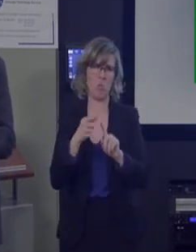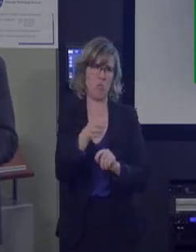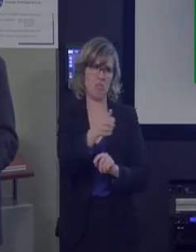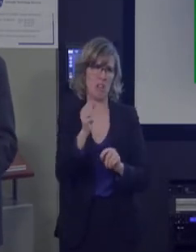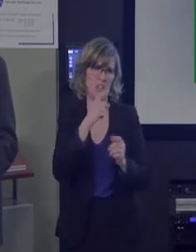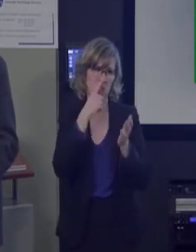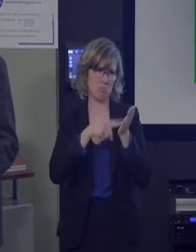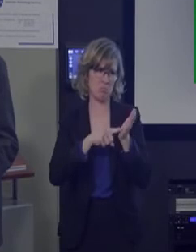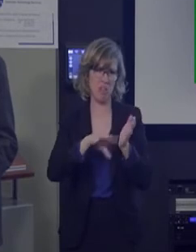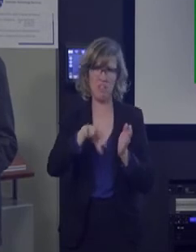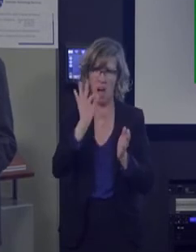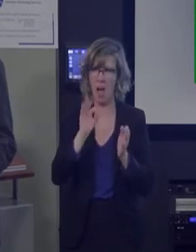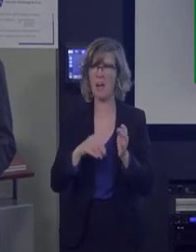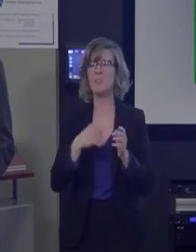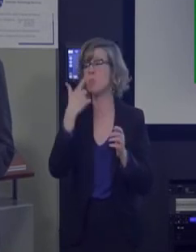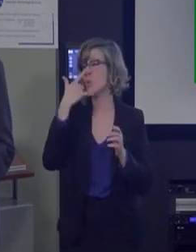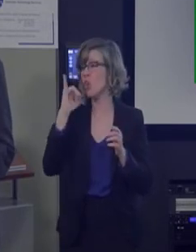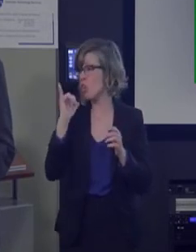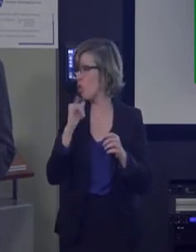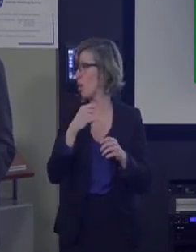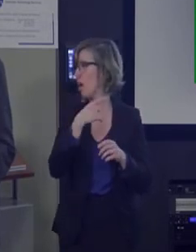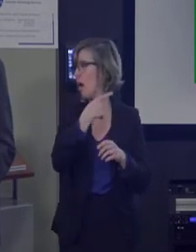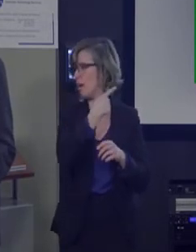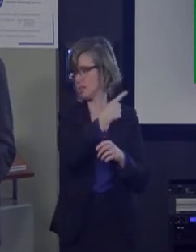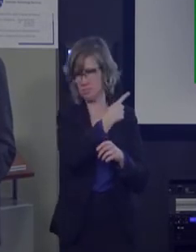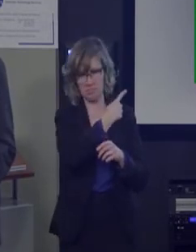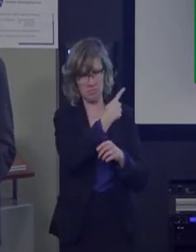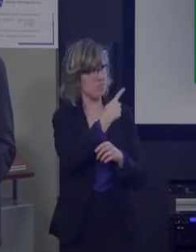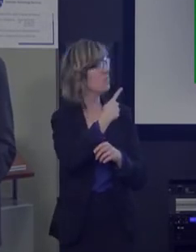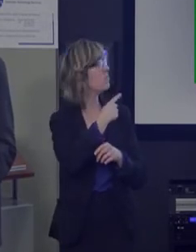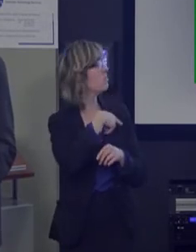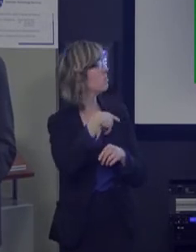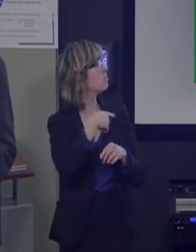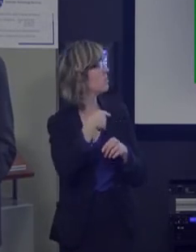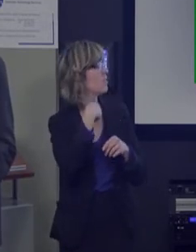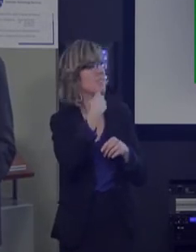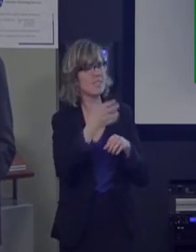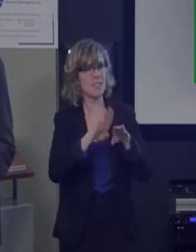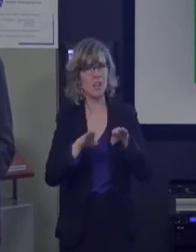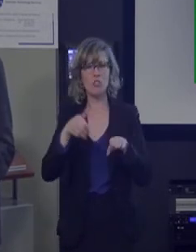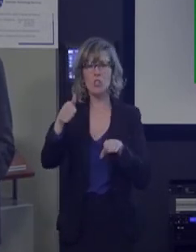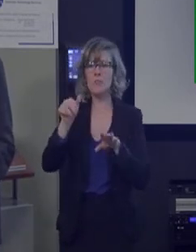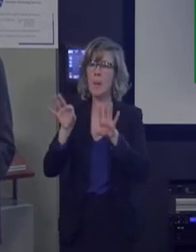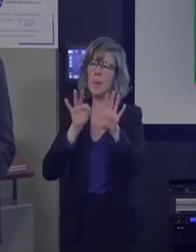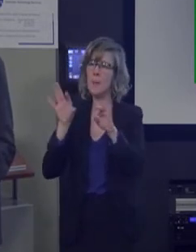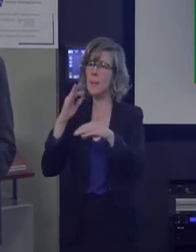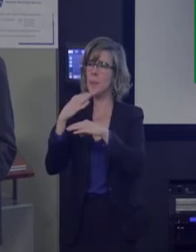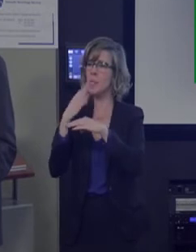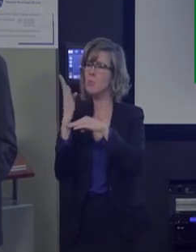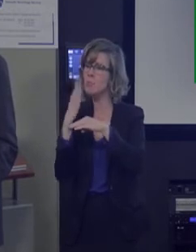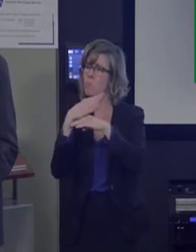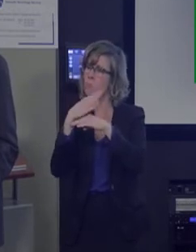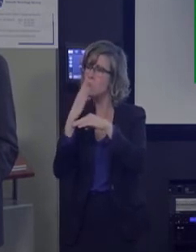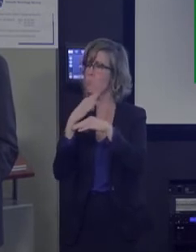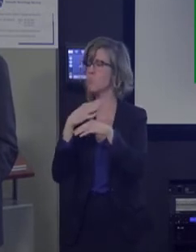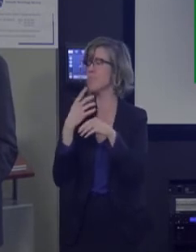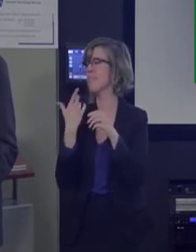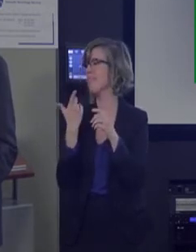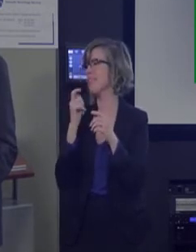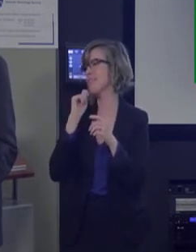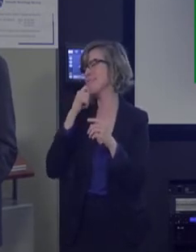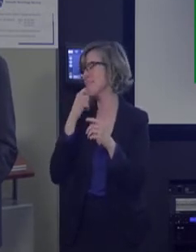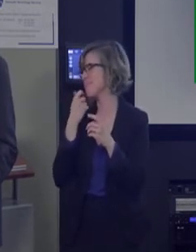typical screen where children are asked to design something. The interface, it's kind of a cool